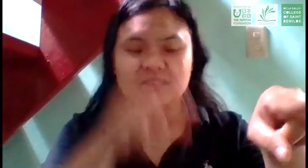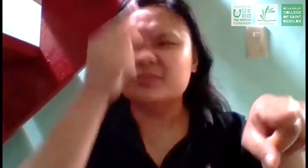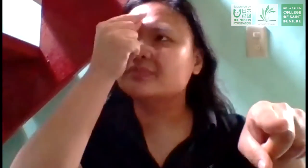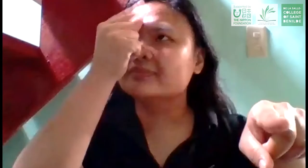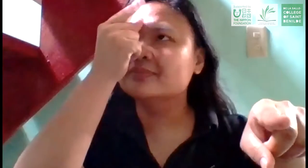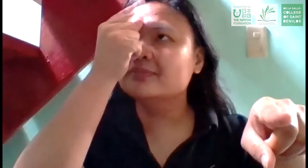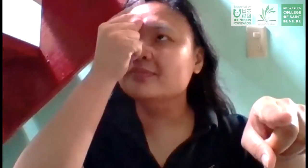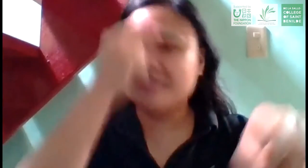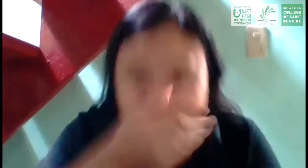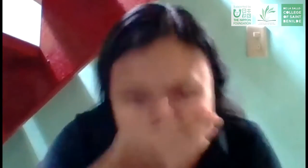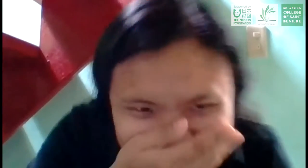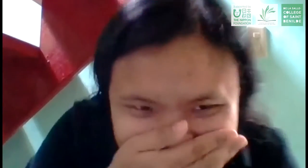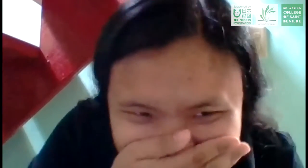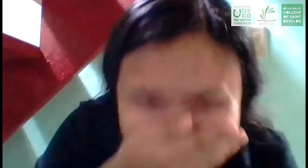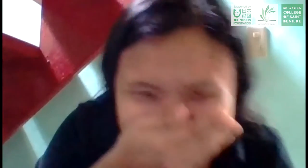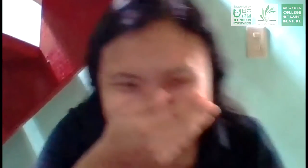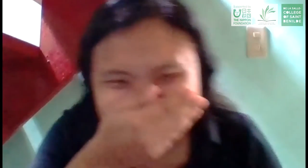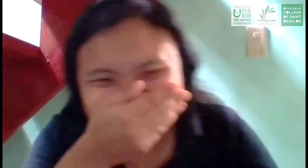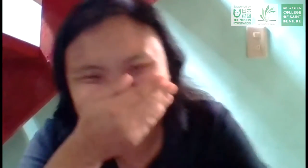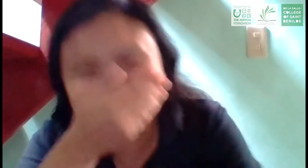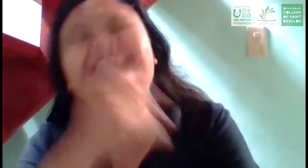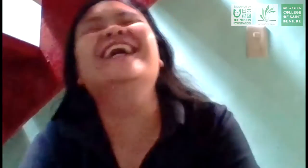and then 16.